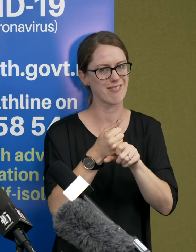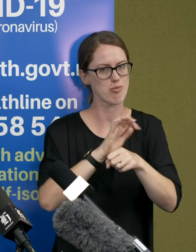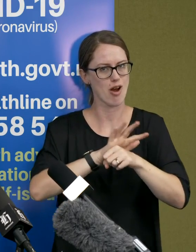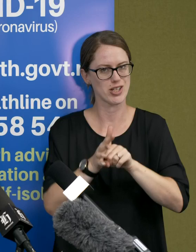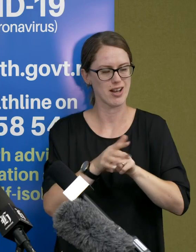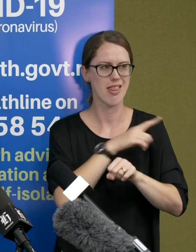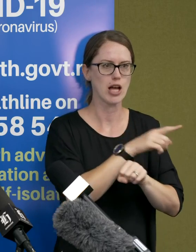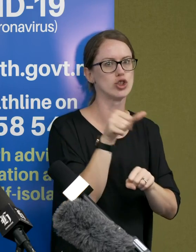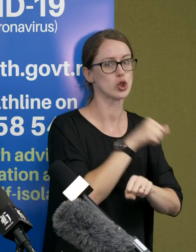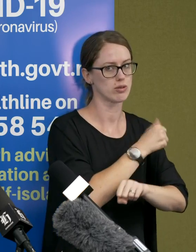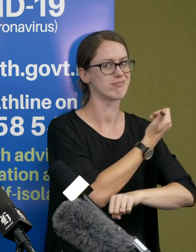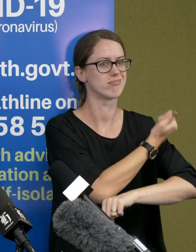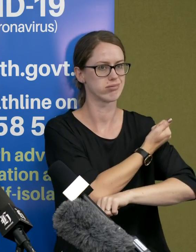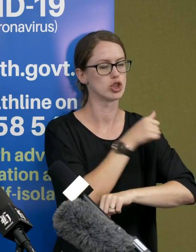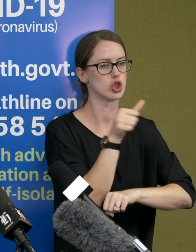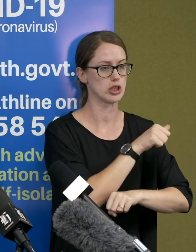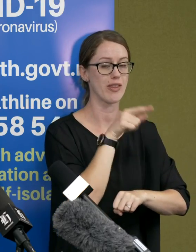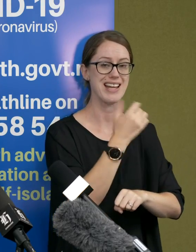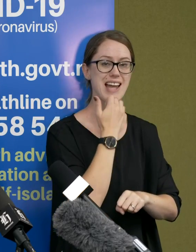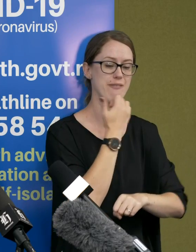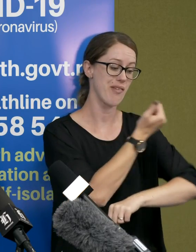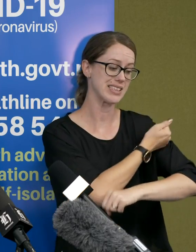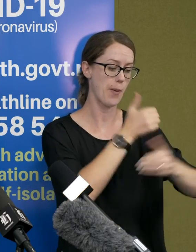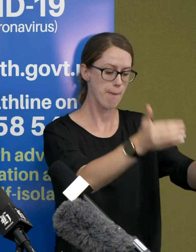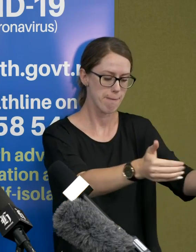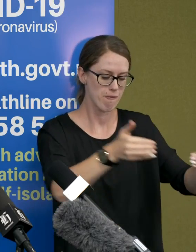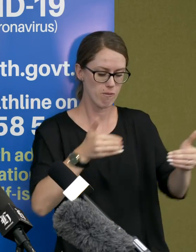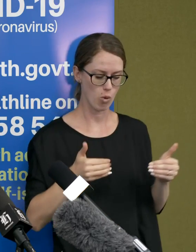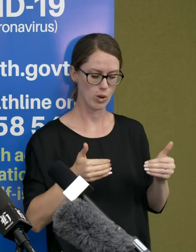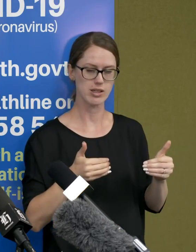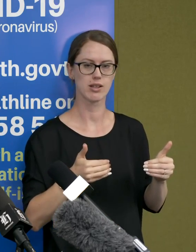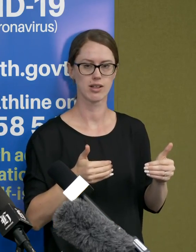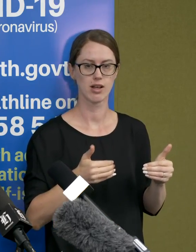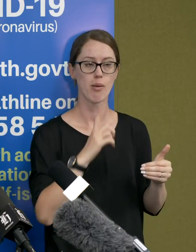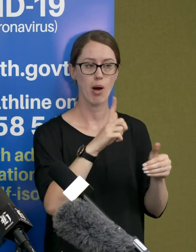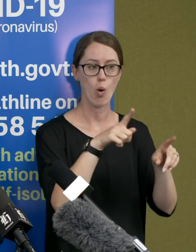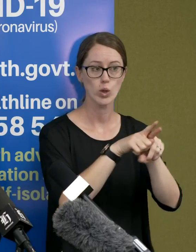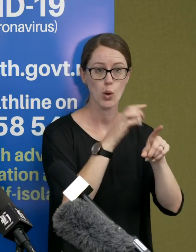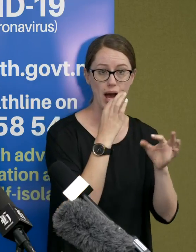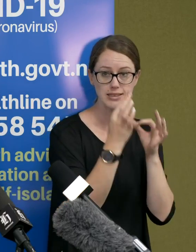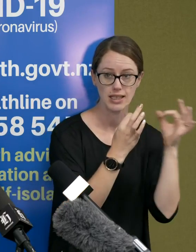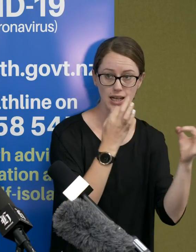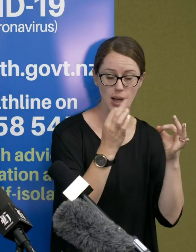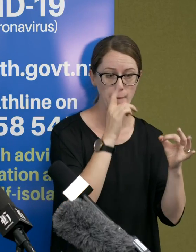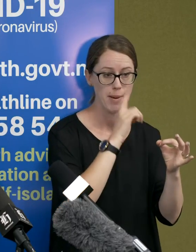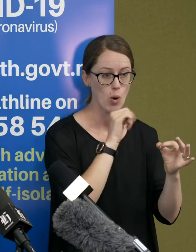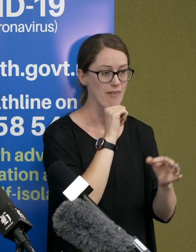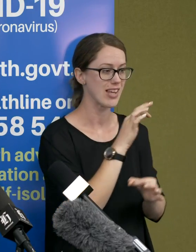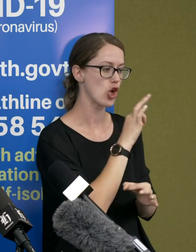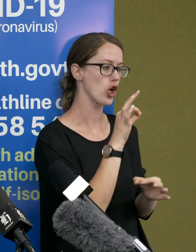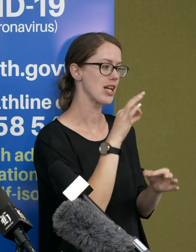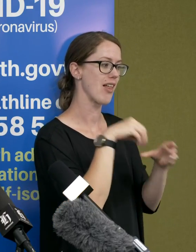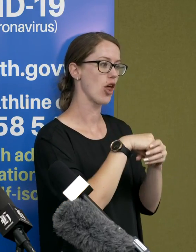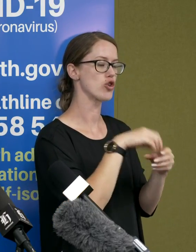from COVID-19. So actually we're bringing forward the campaign, but we are also asking that people who are not in